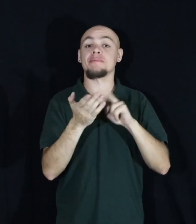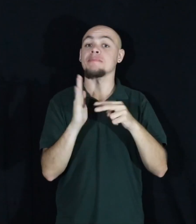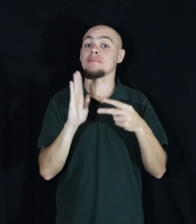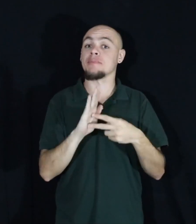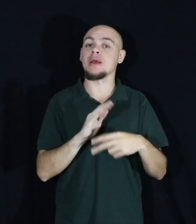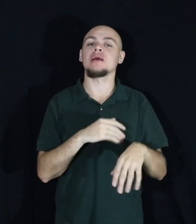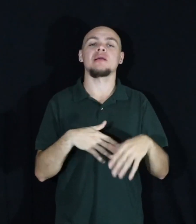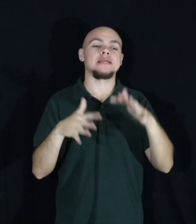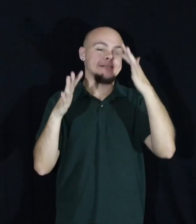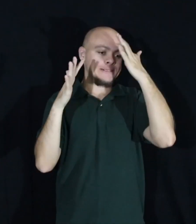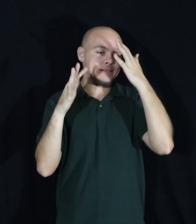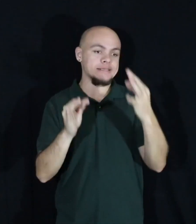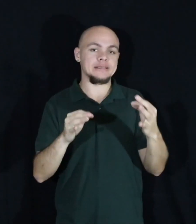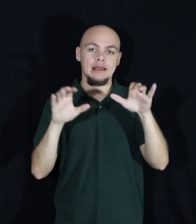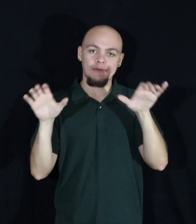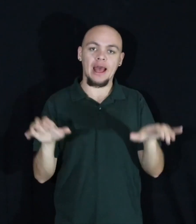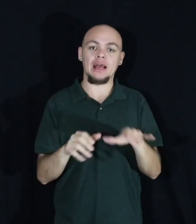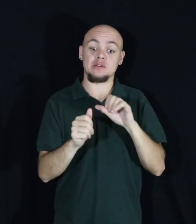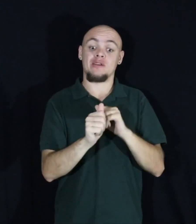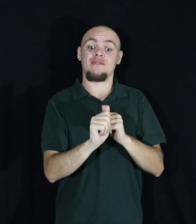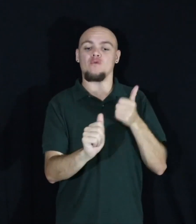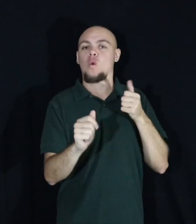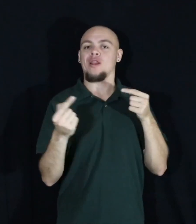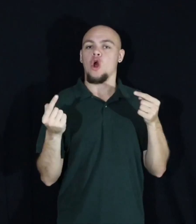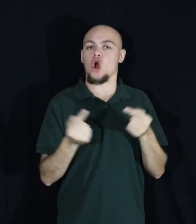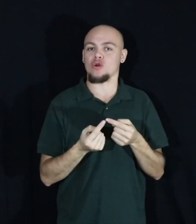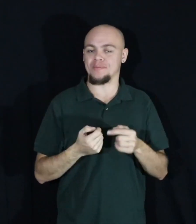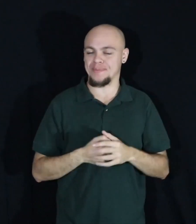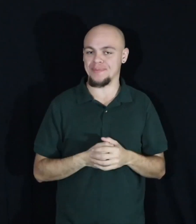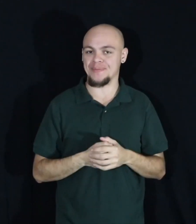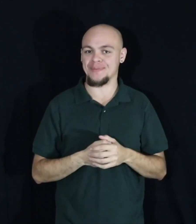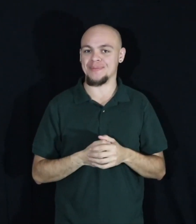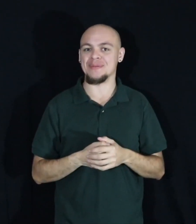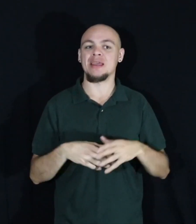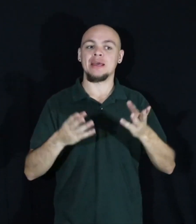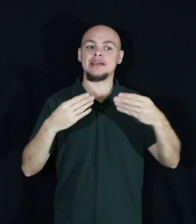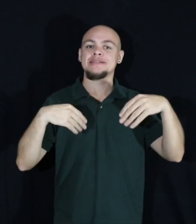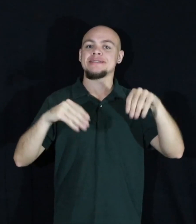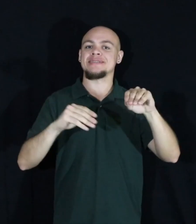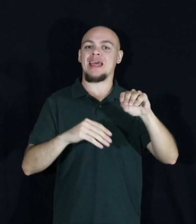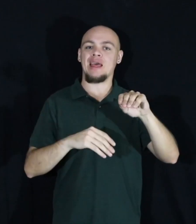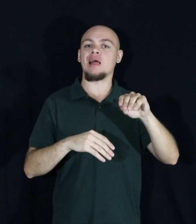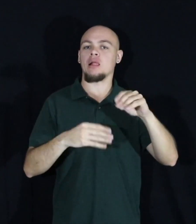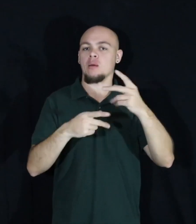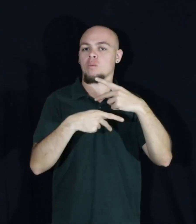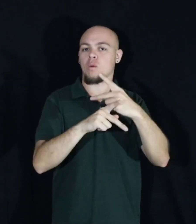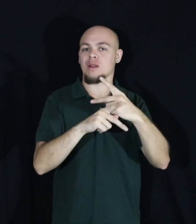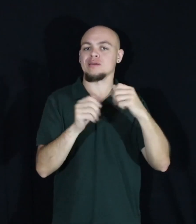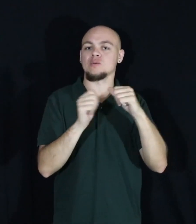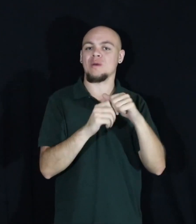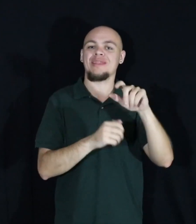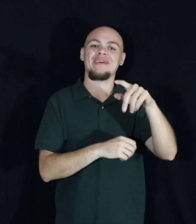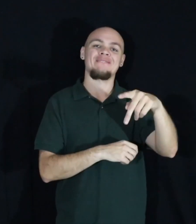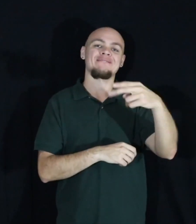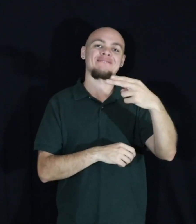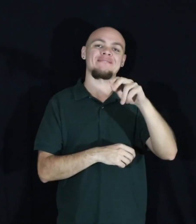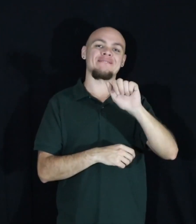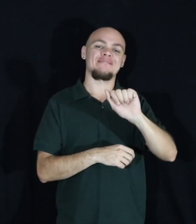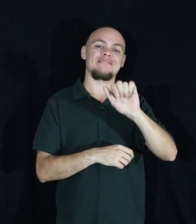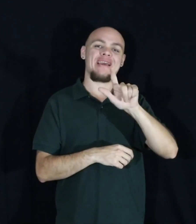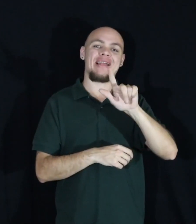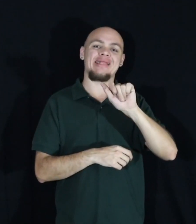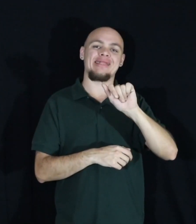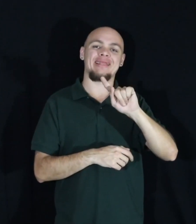take decisive action that prevented harm. We banned the sale of products containing phthalates, and it